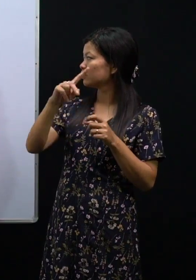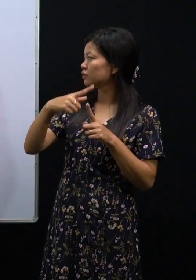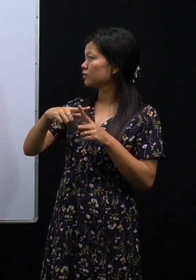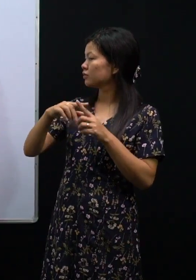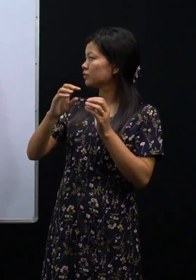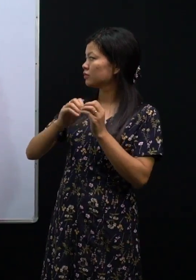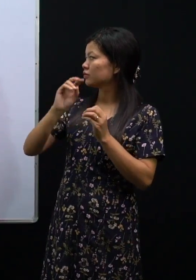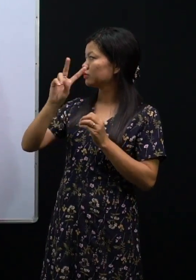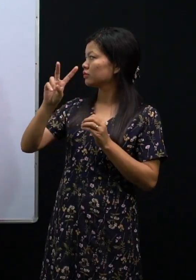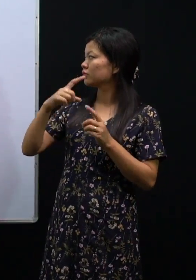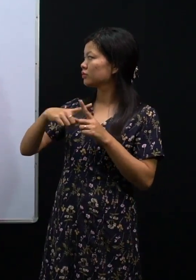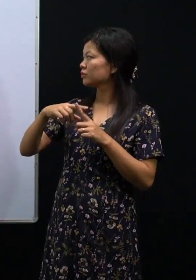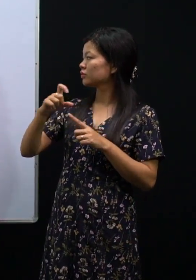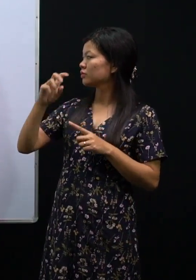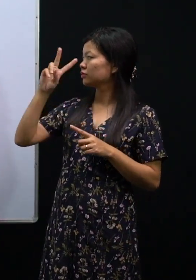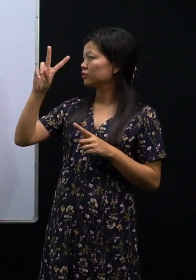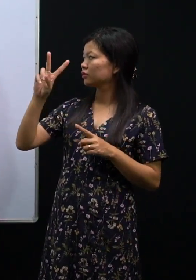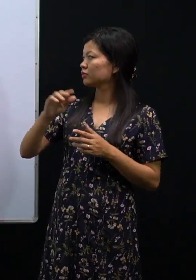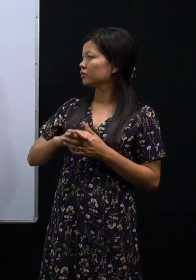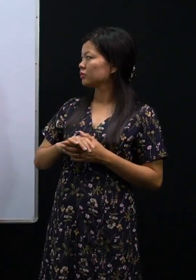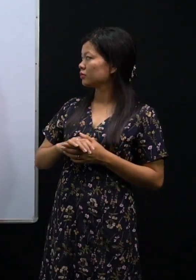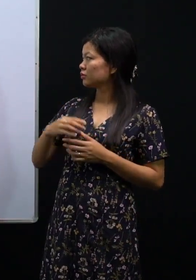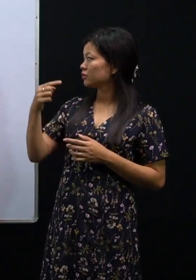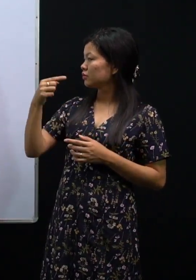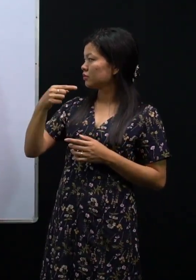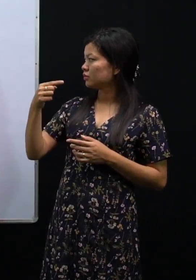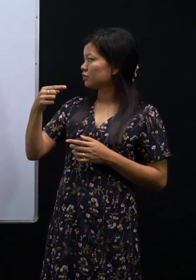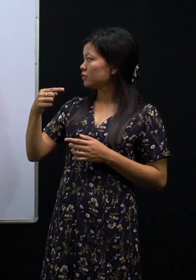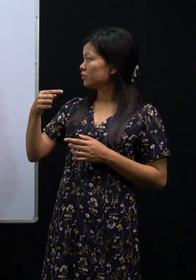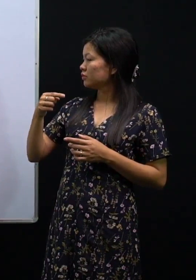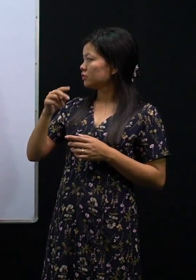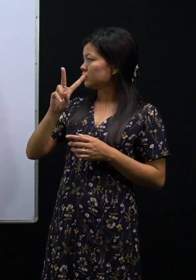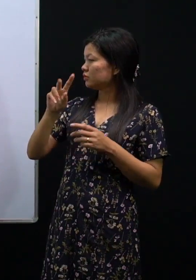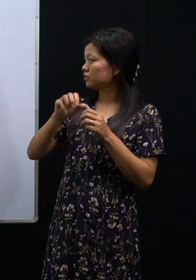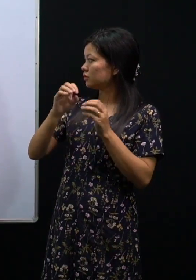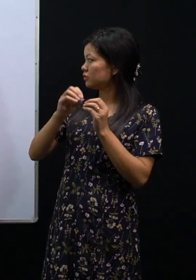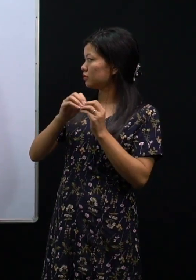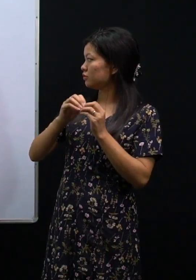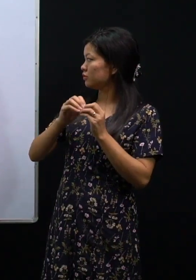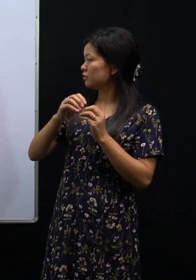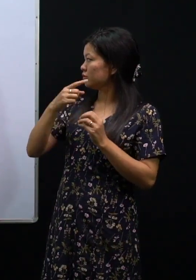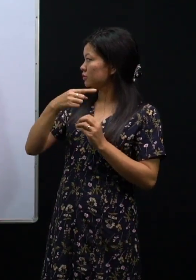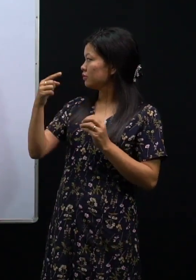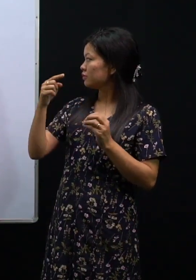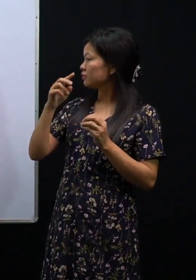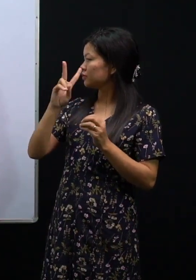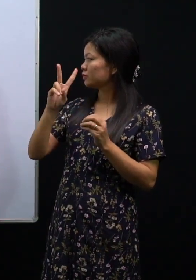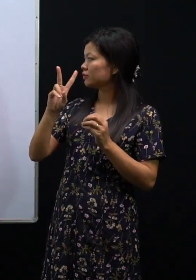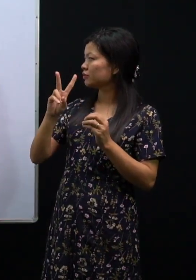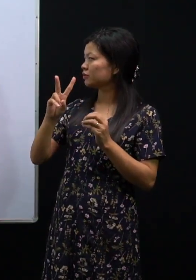b square plus c square. Then what will minus plus minus 2ab, minus